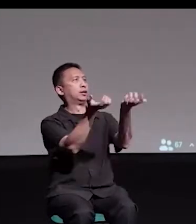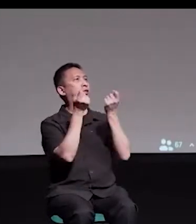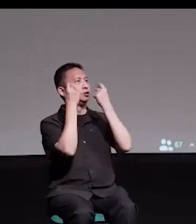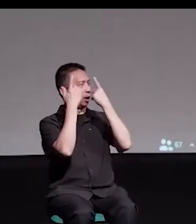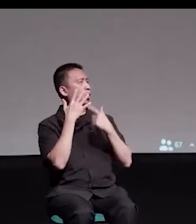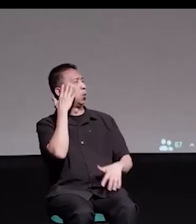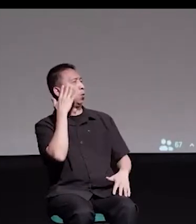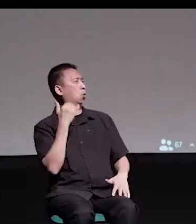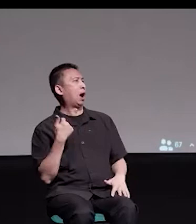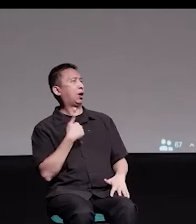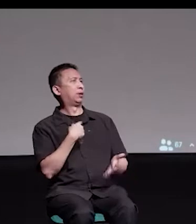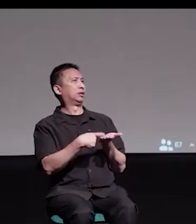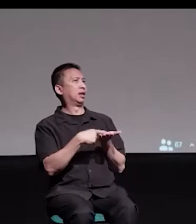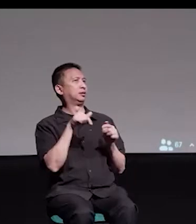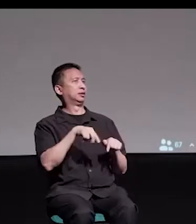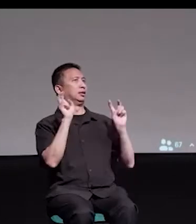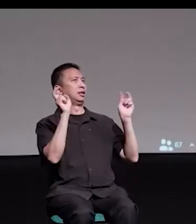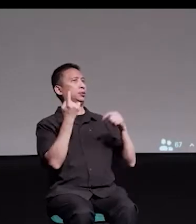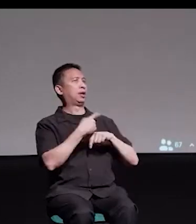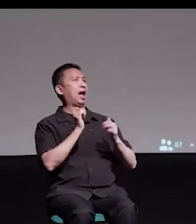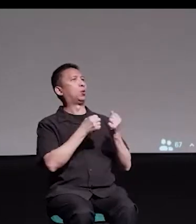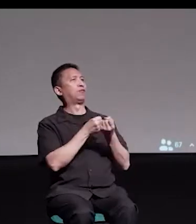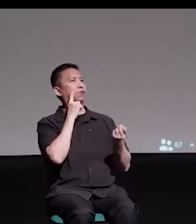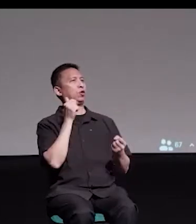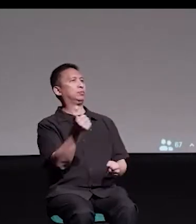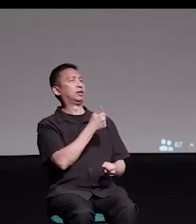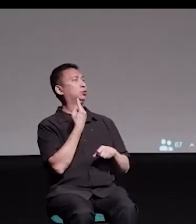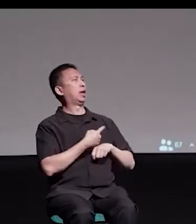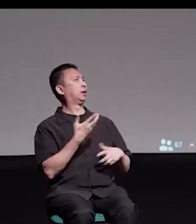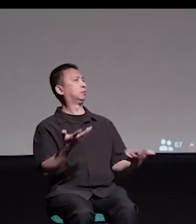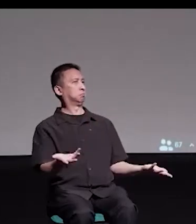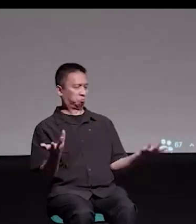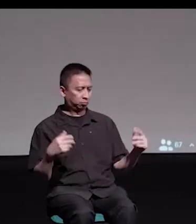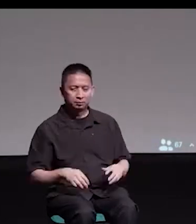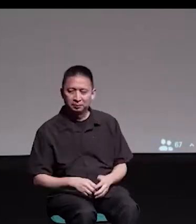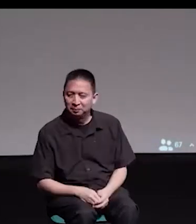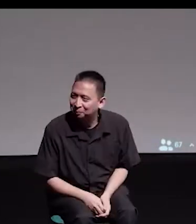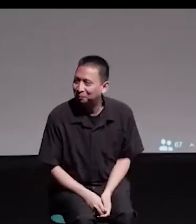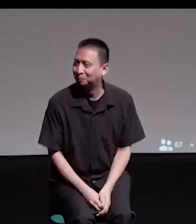it about and how to advocate for it themselves too, if that's happening for them.